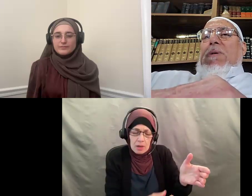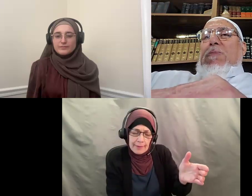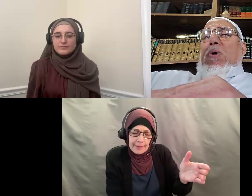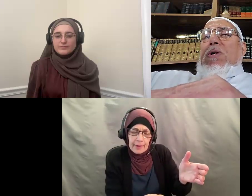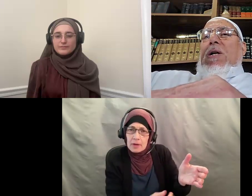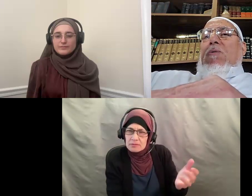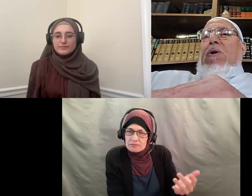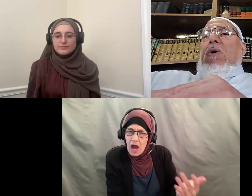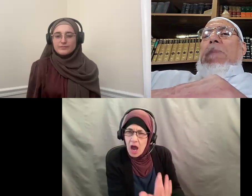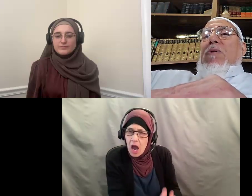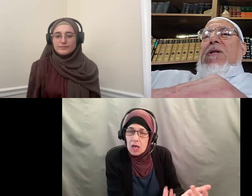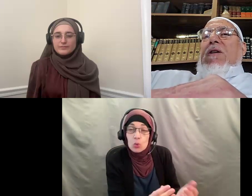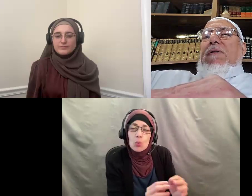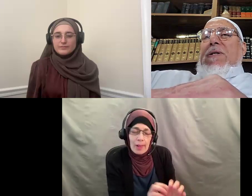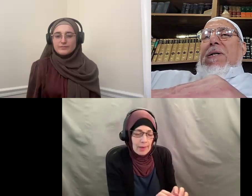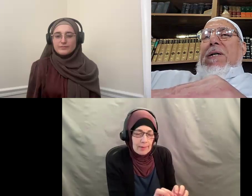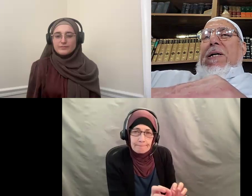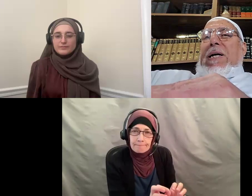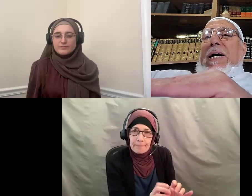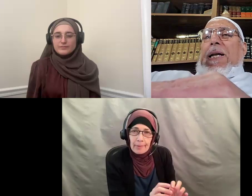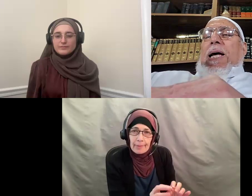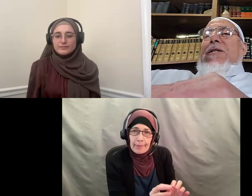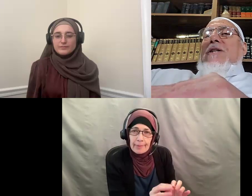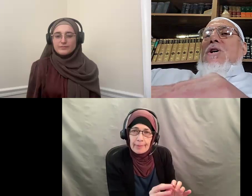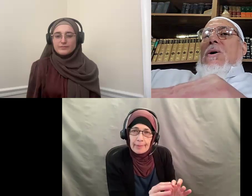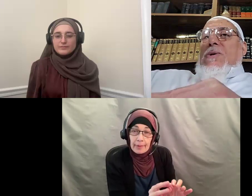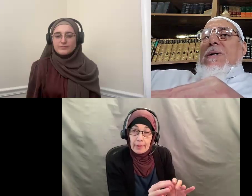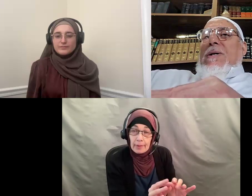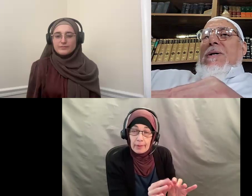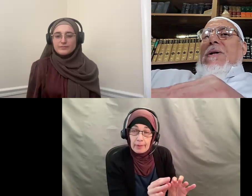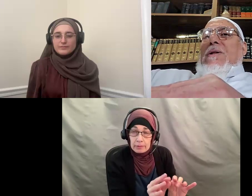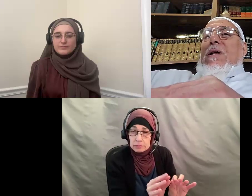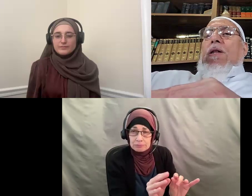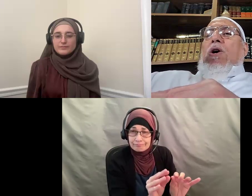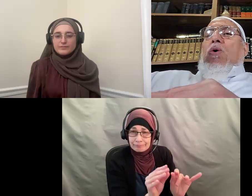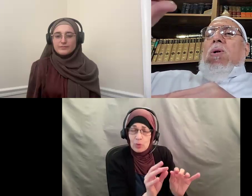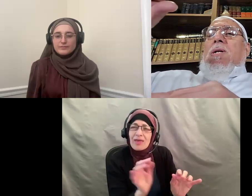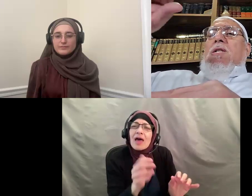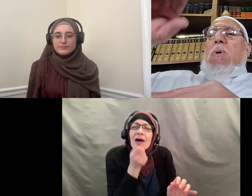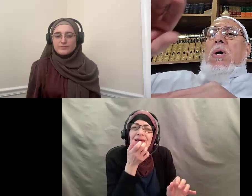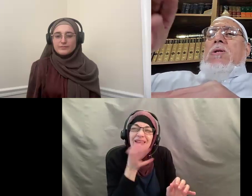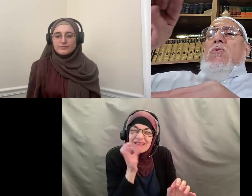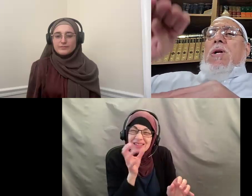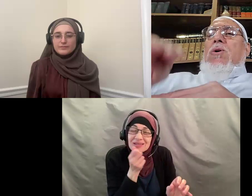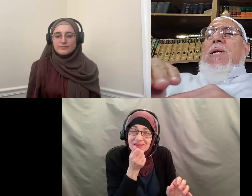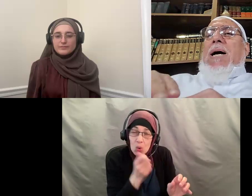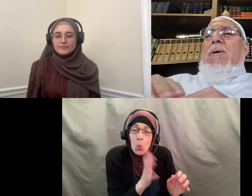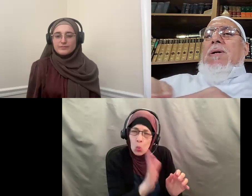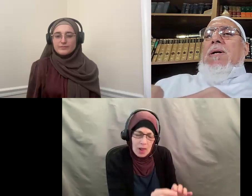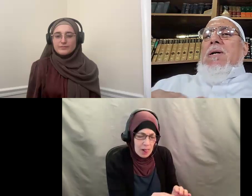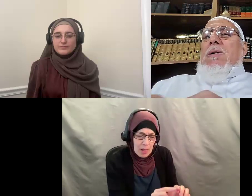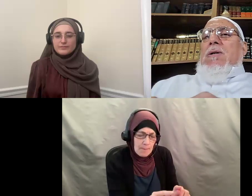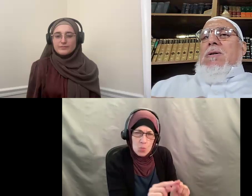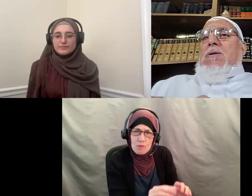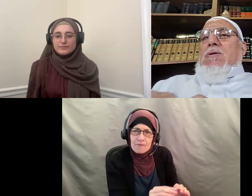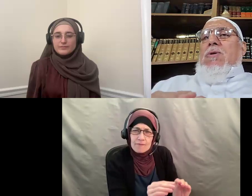The warmest portion will go up to the surface. And as it goes, then the coldest part will go